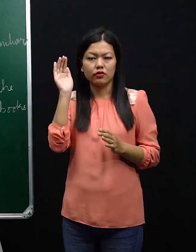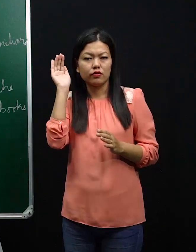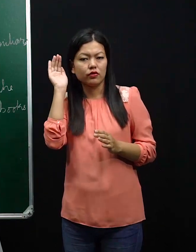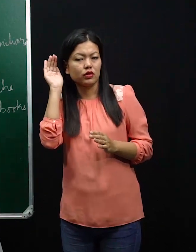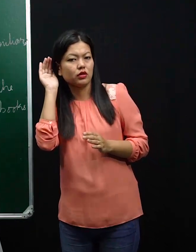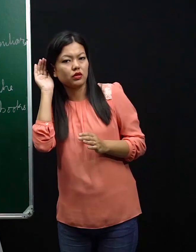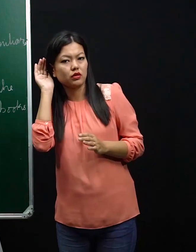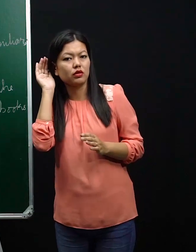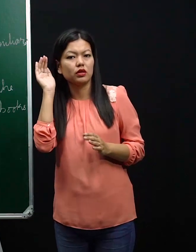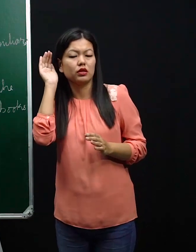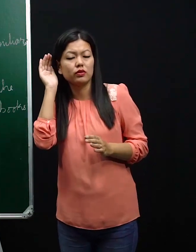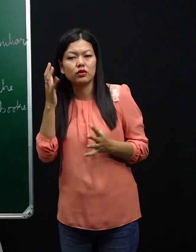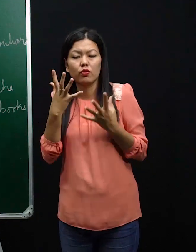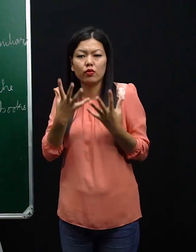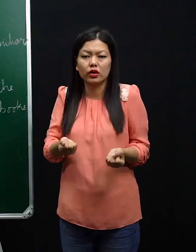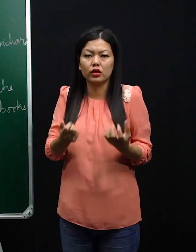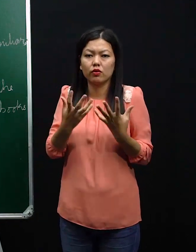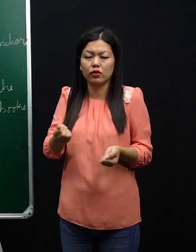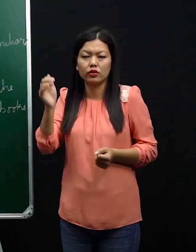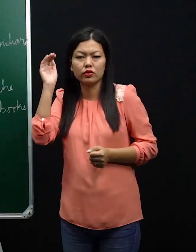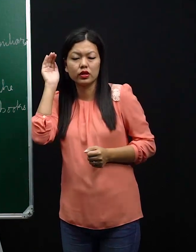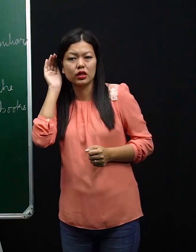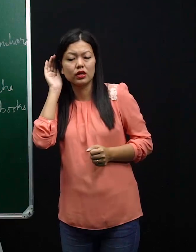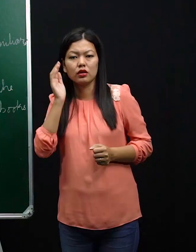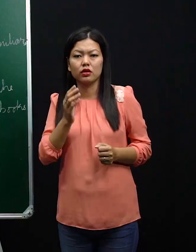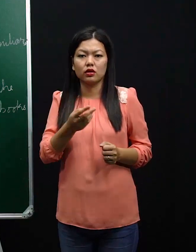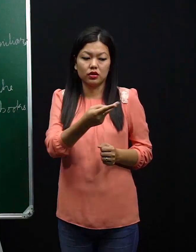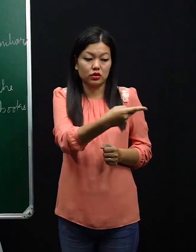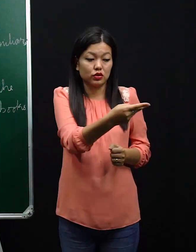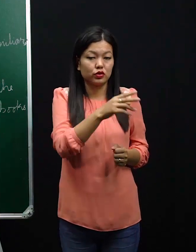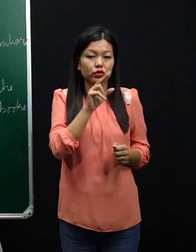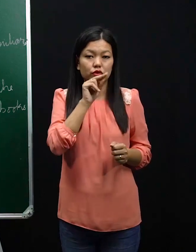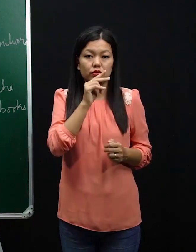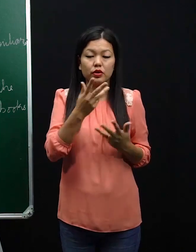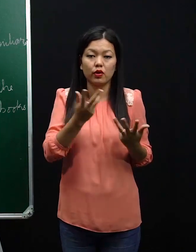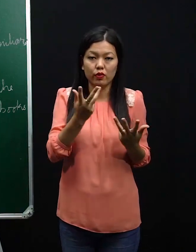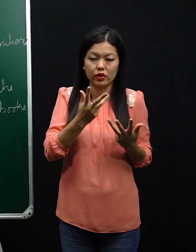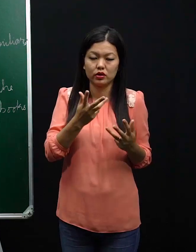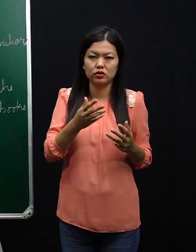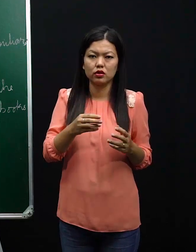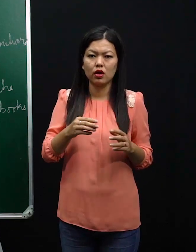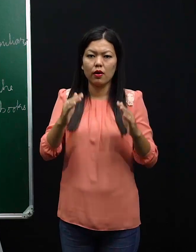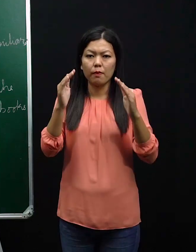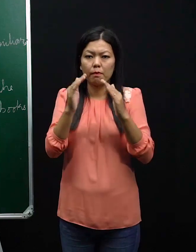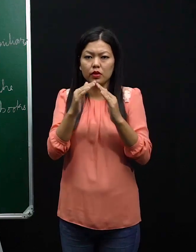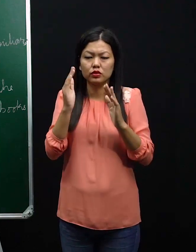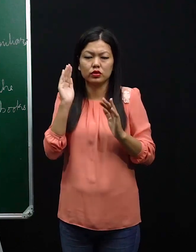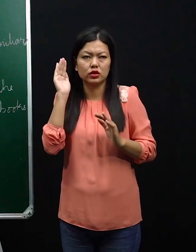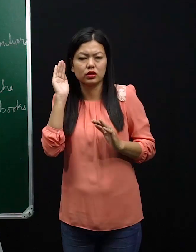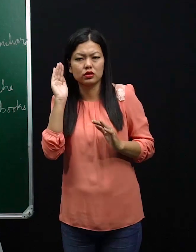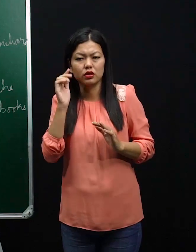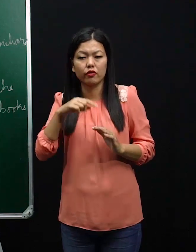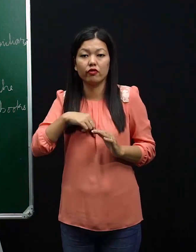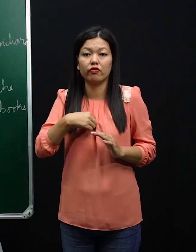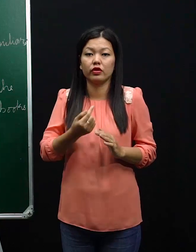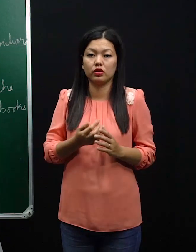every time wise men from the cities and the professors would come and find that he shares his thoughts freely without